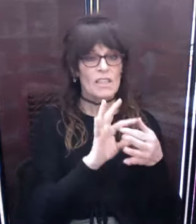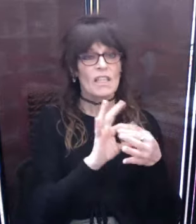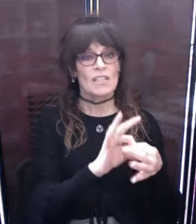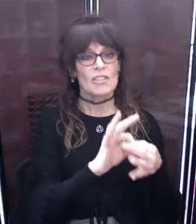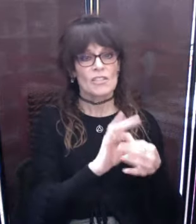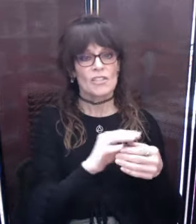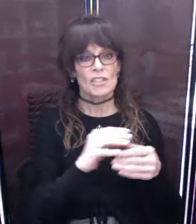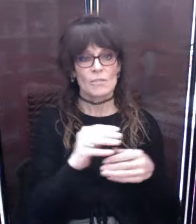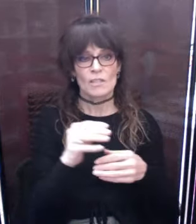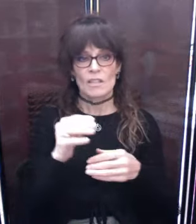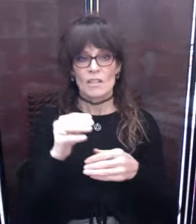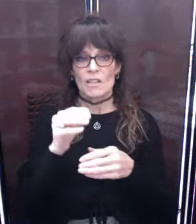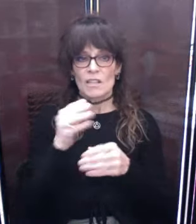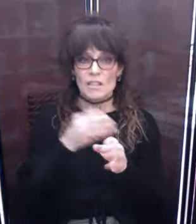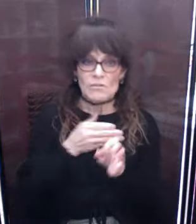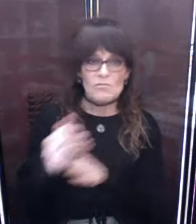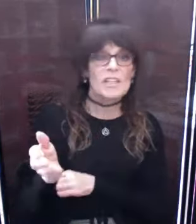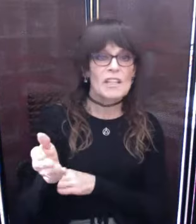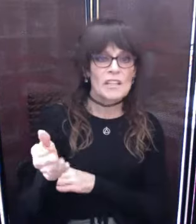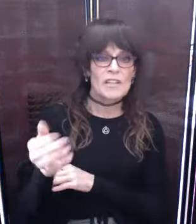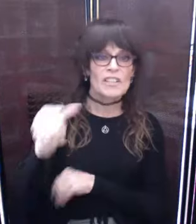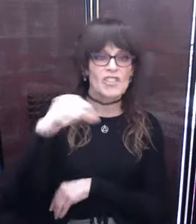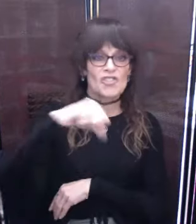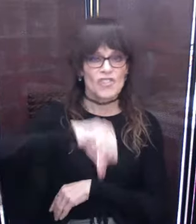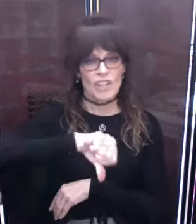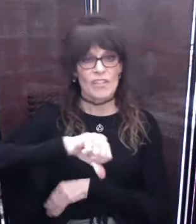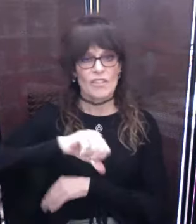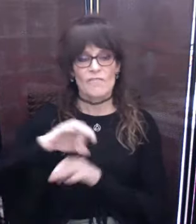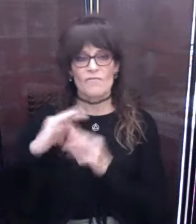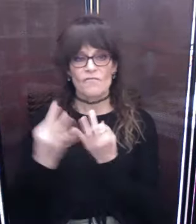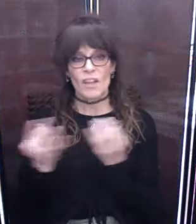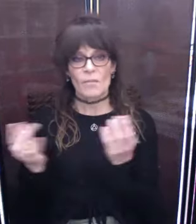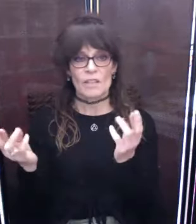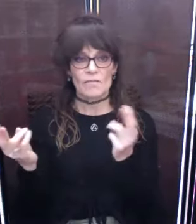family and friends that they might still care about me, but they're keeping their distance,